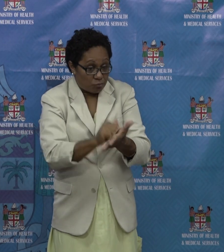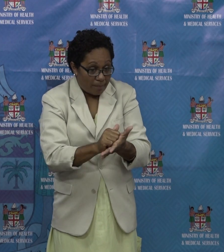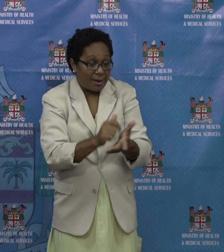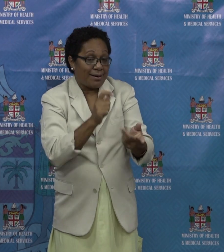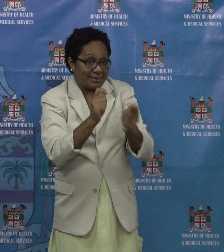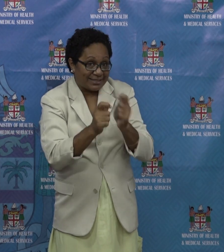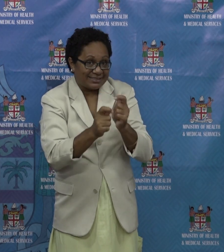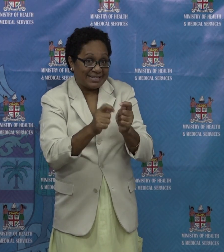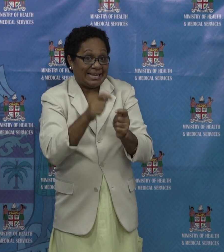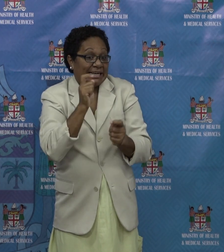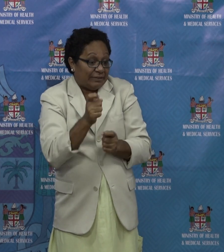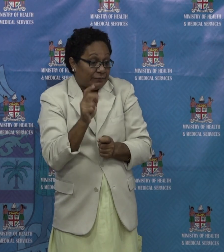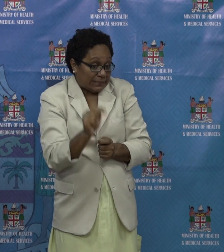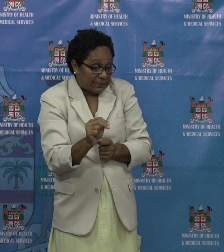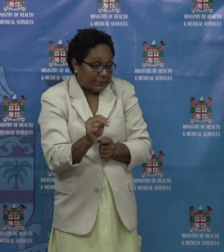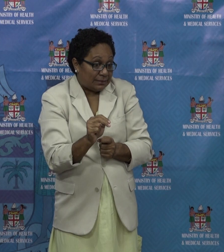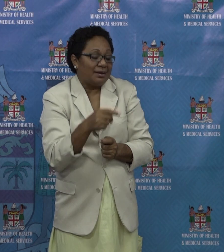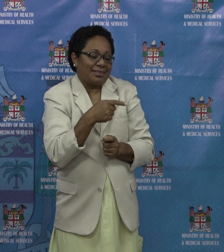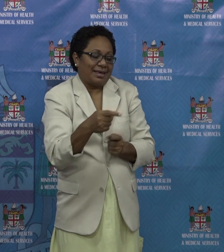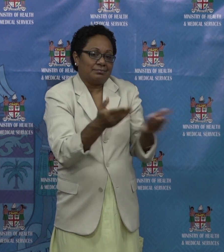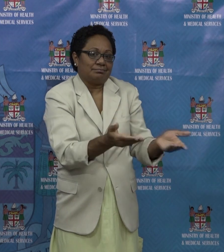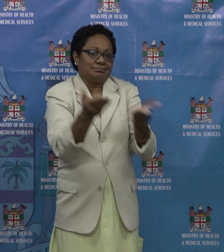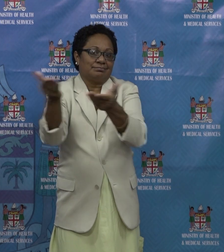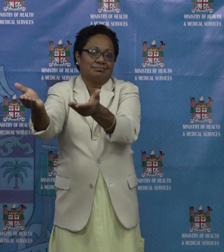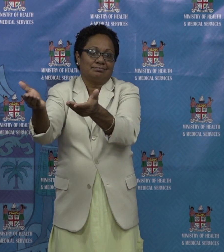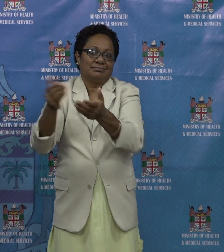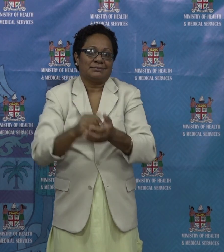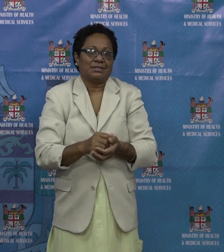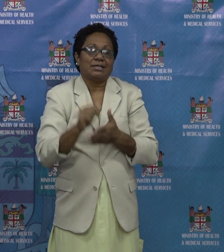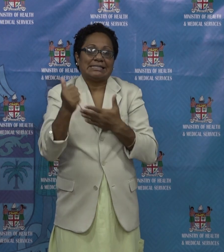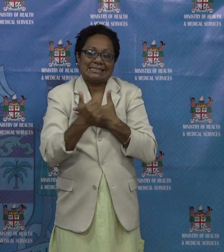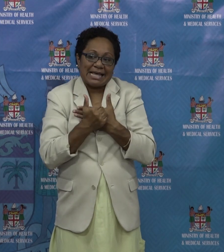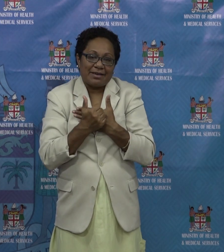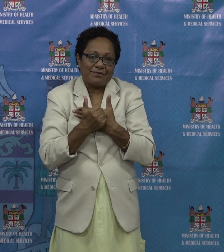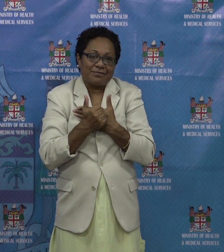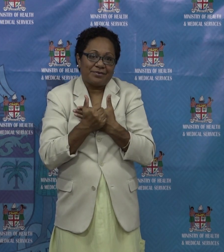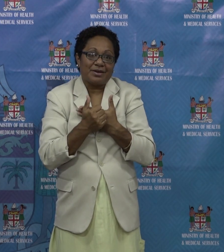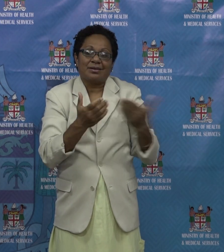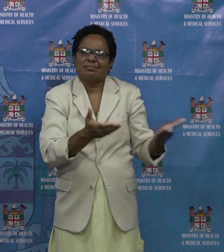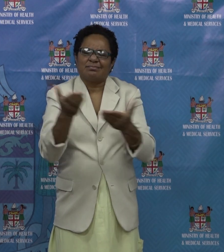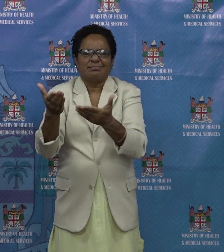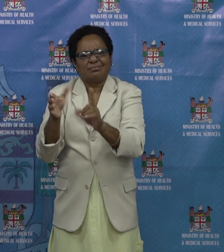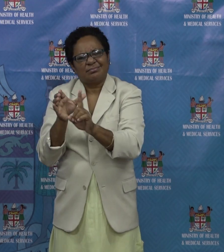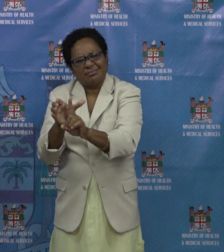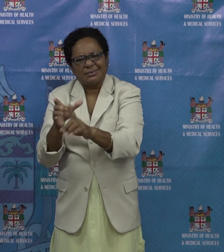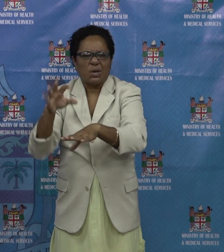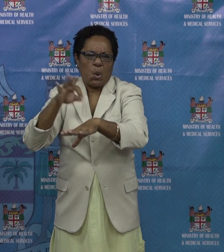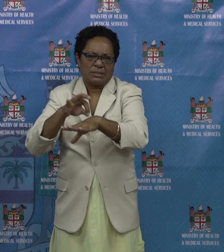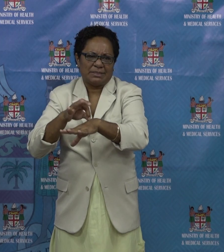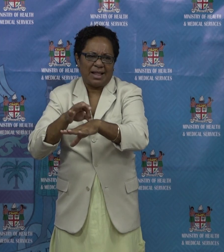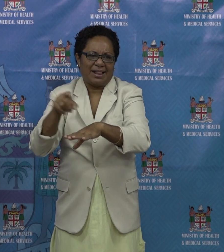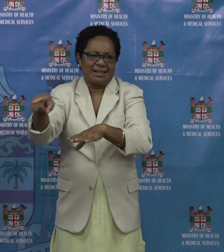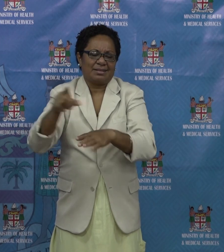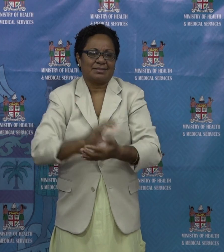required, directed in an appropriate manner and a safe manner to a hospital that will treat